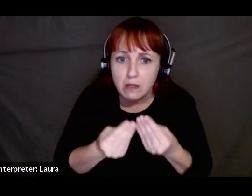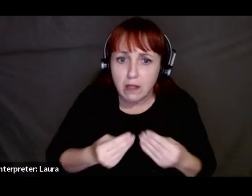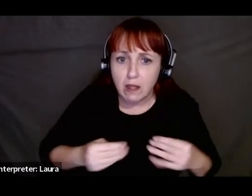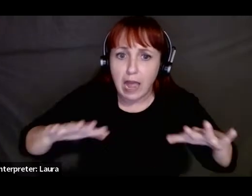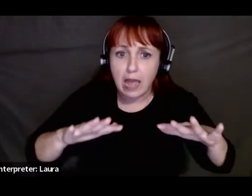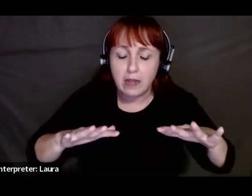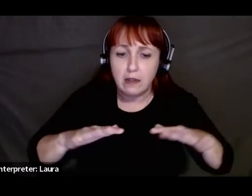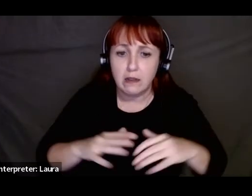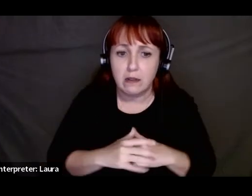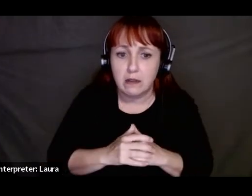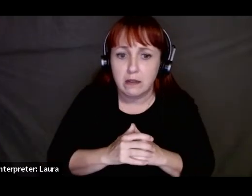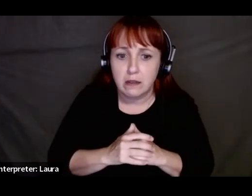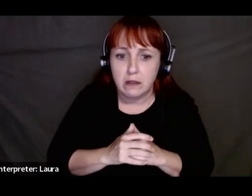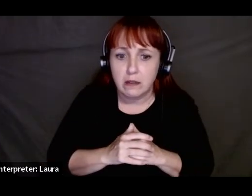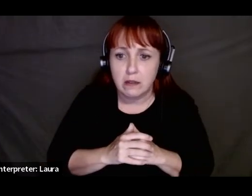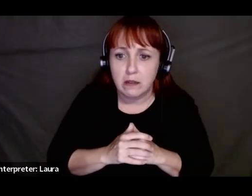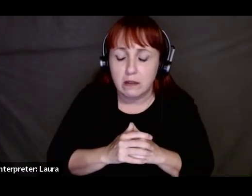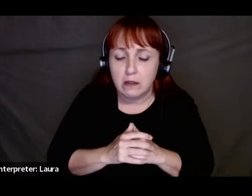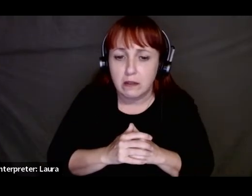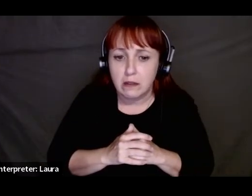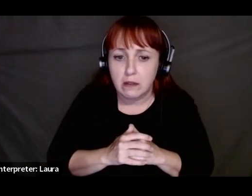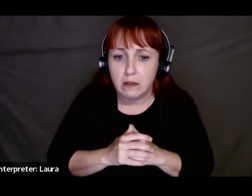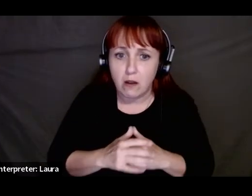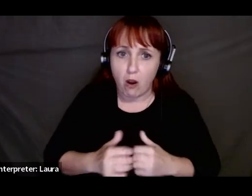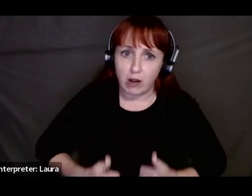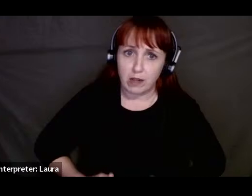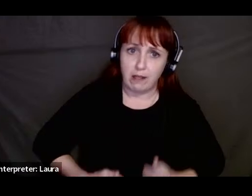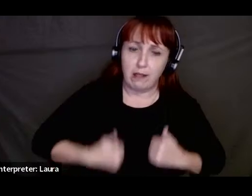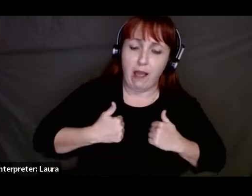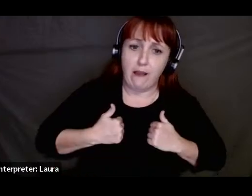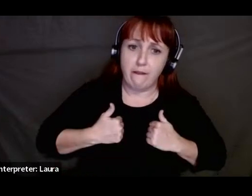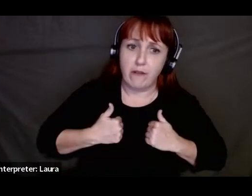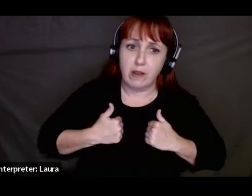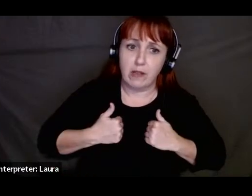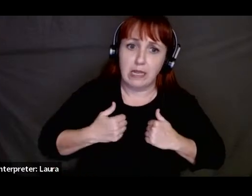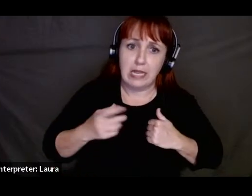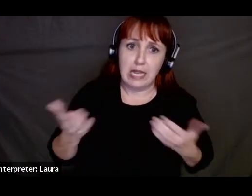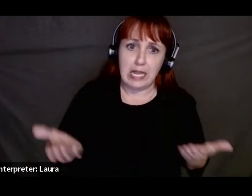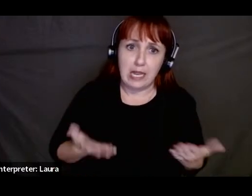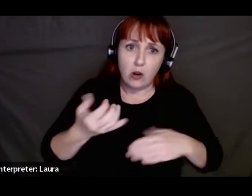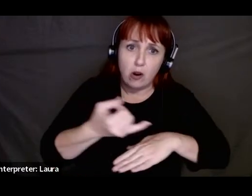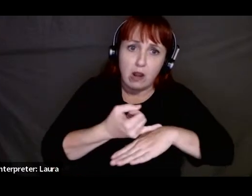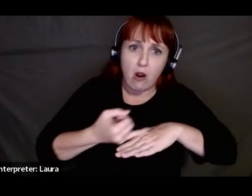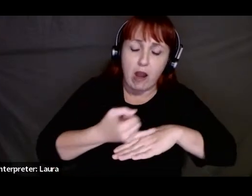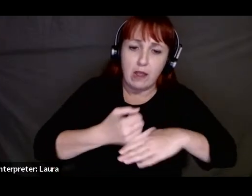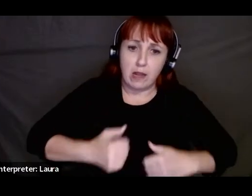ordinance, and our life in our islands is dying.